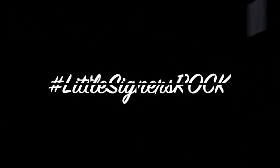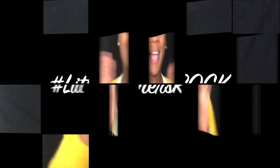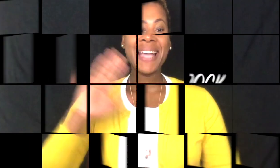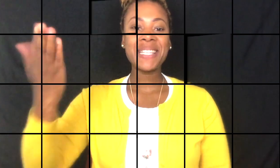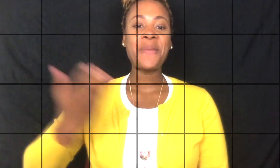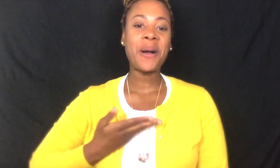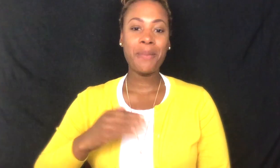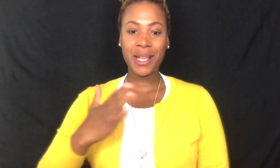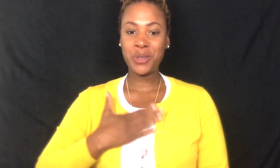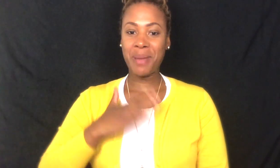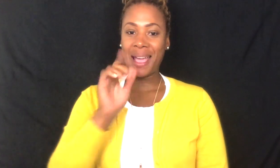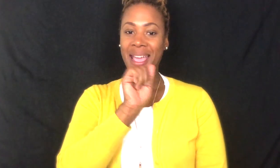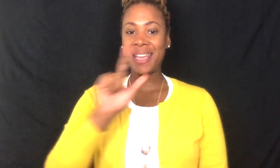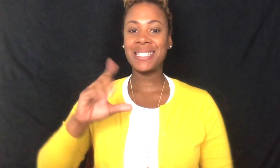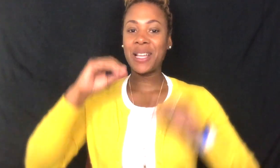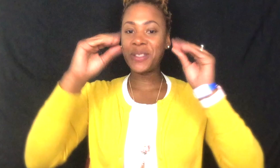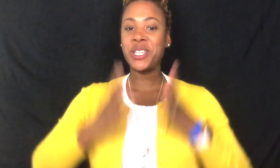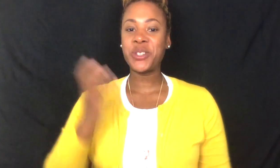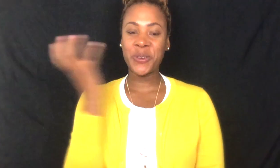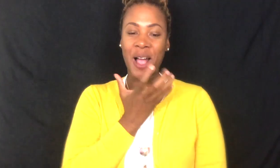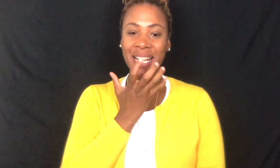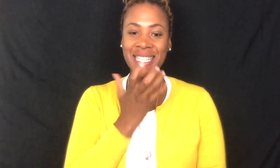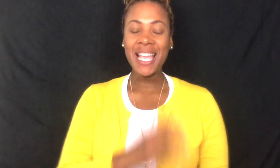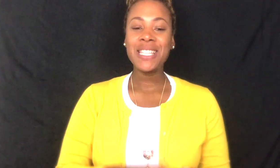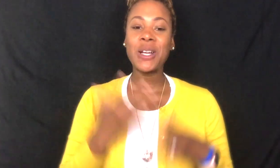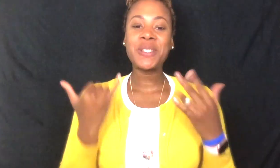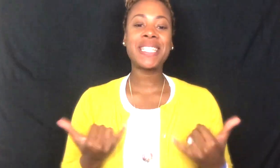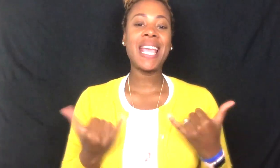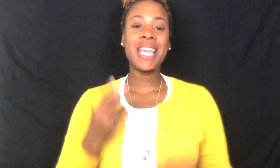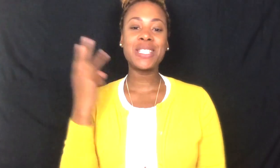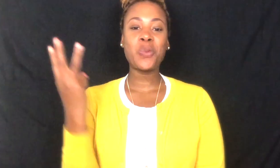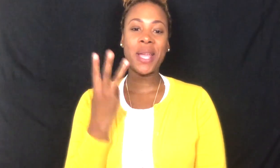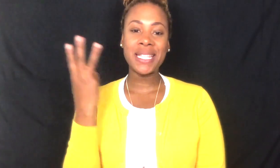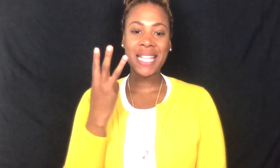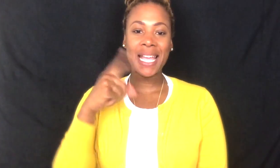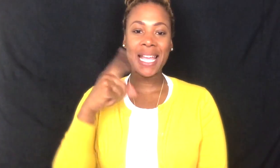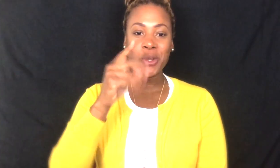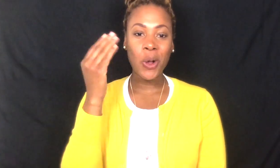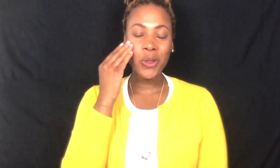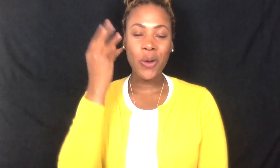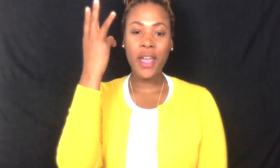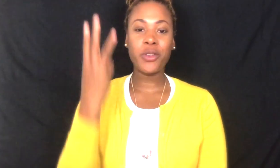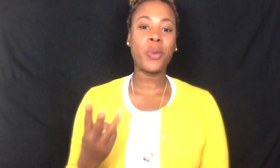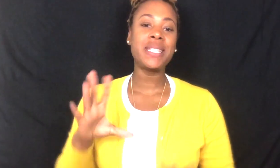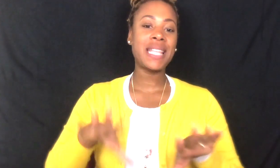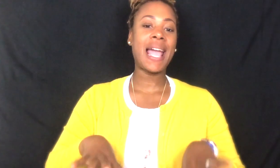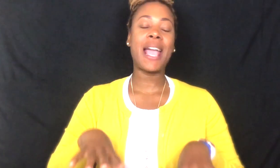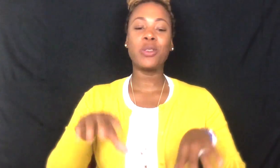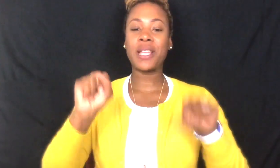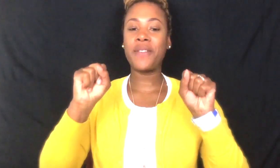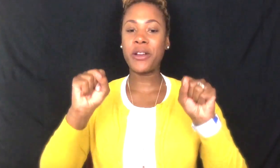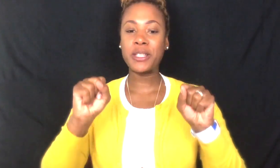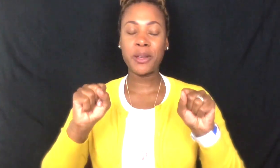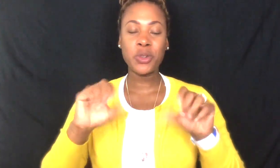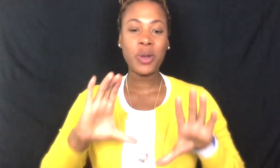Hey guys, and welcome back to my ASL Teacher Rocks. So today is Wednesday, and as you all know, every Wednesday I host a very special